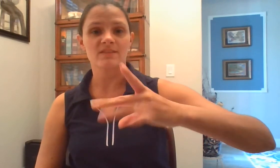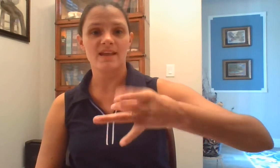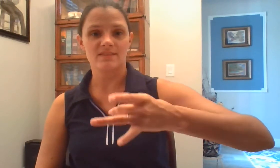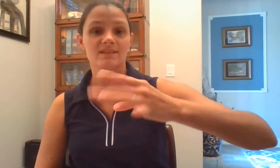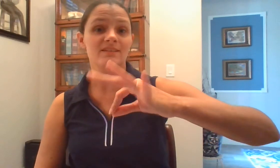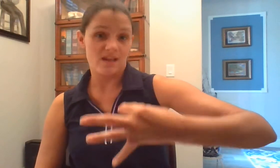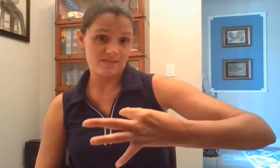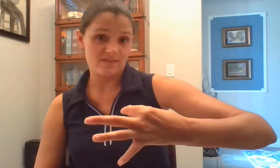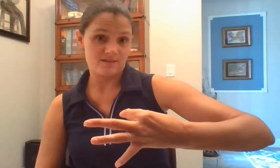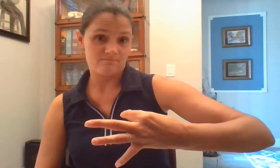eight ninth